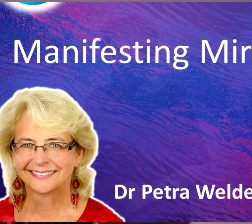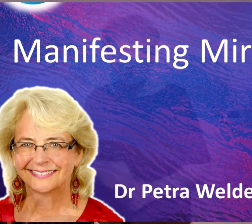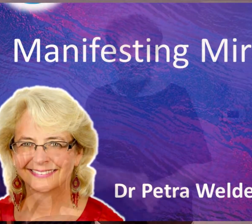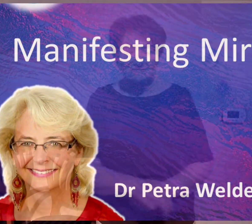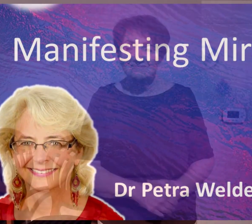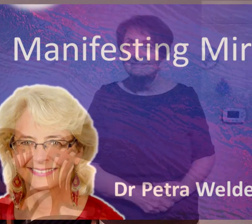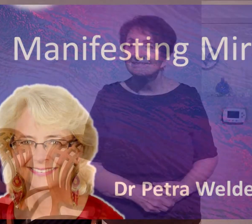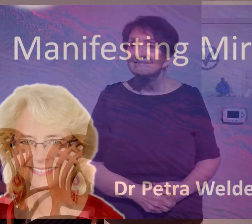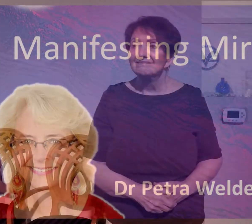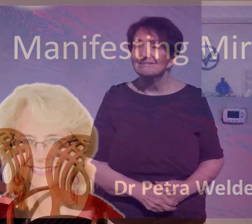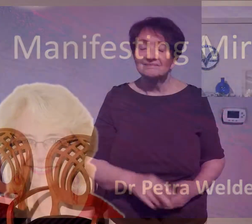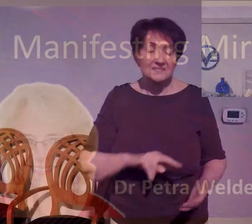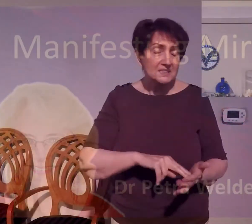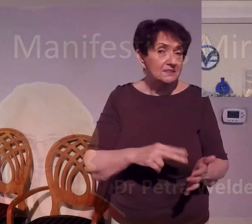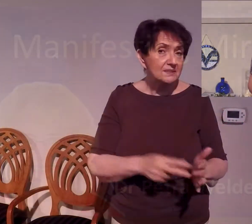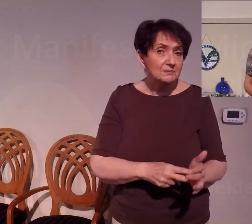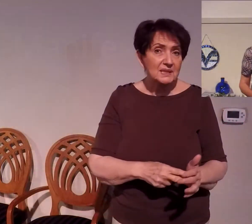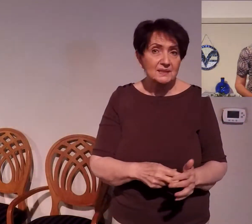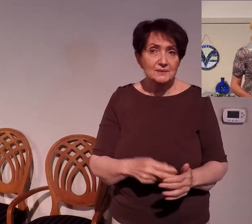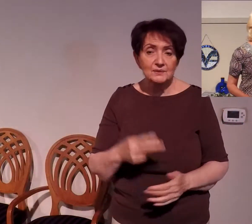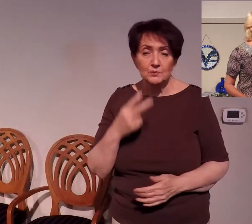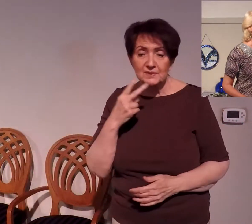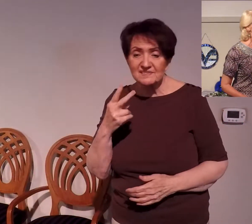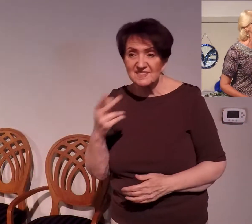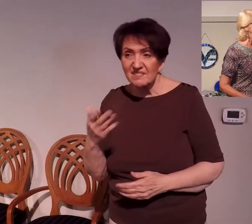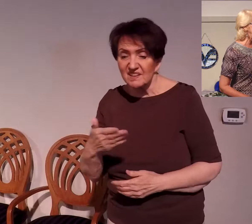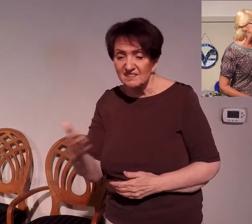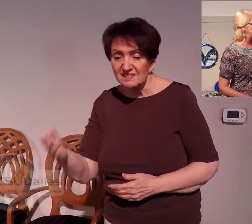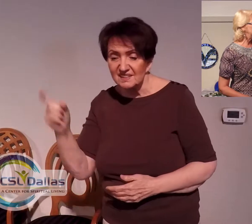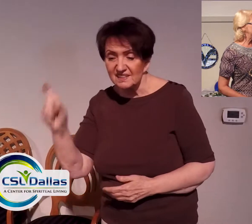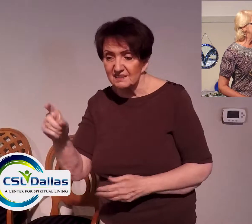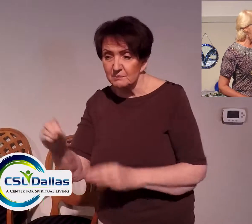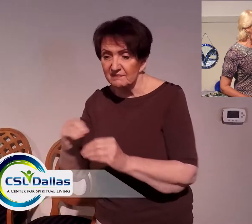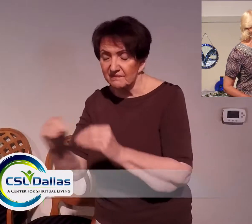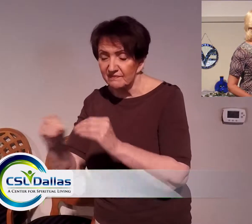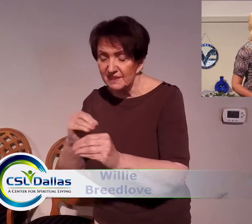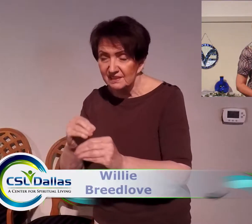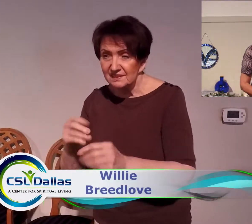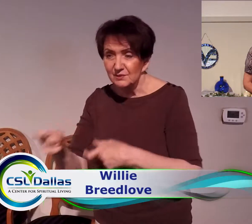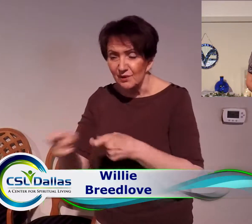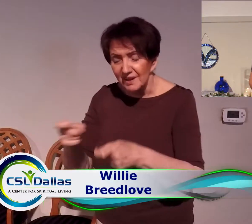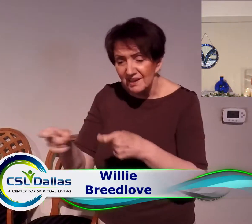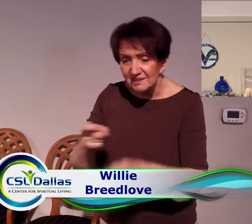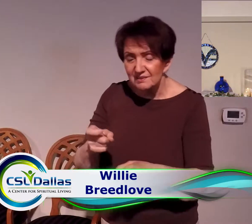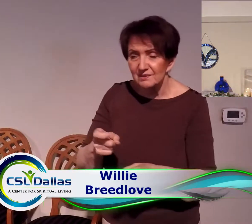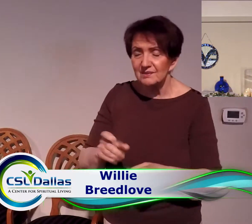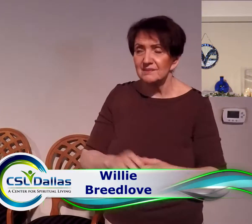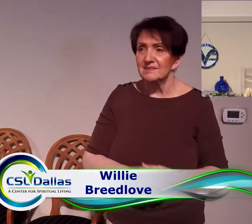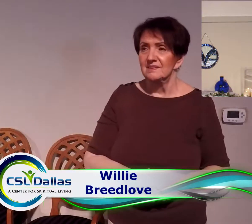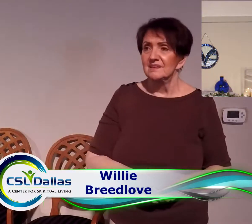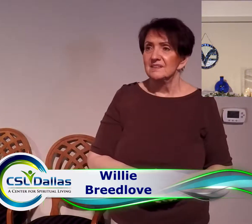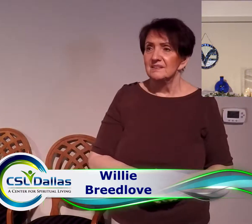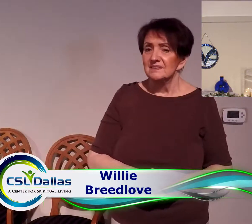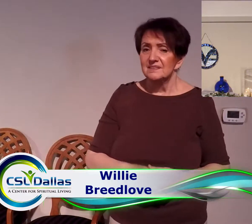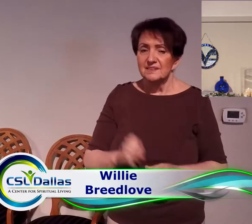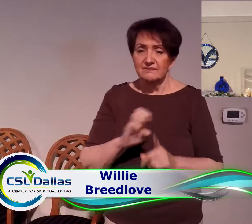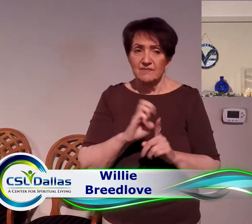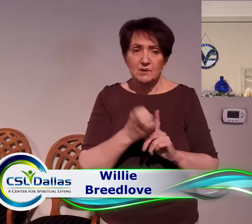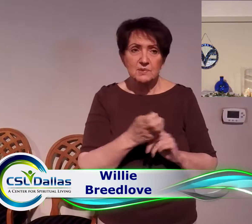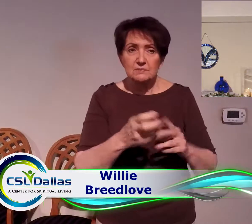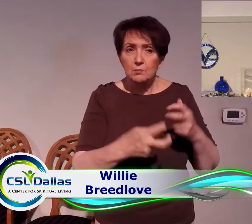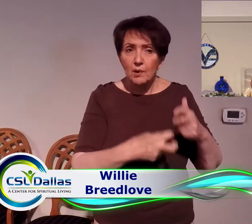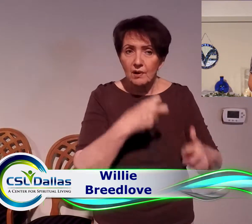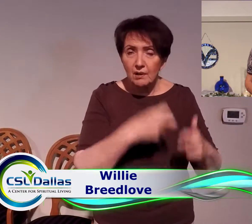Now, this does not mean that we don't look at things that need to be handled, things that need to be dealt with. We have environmental issues